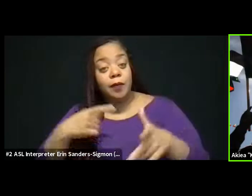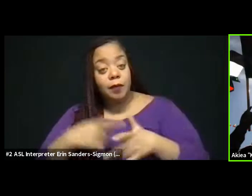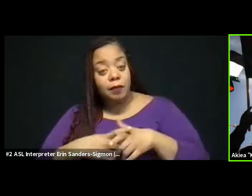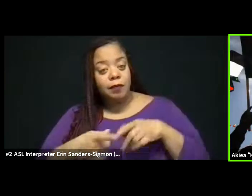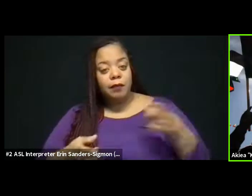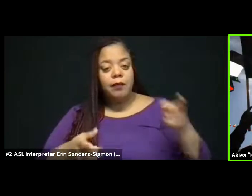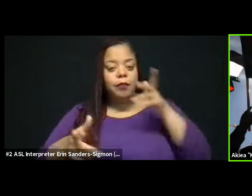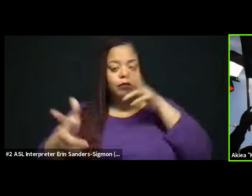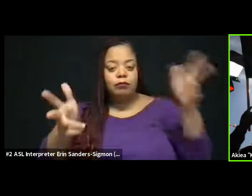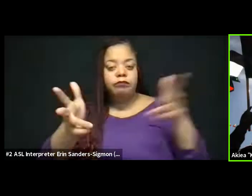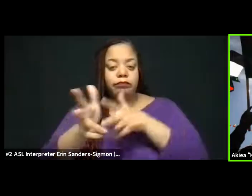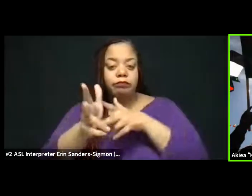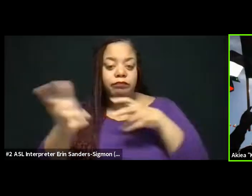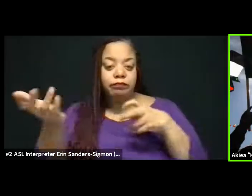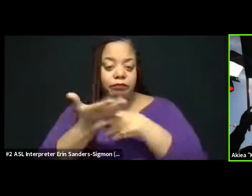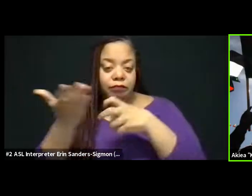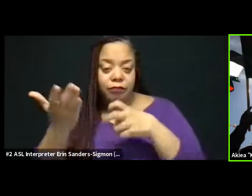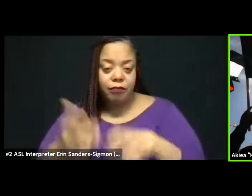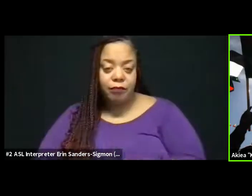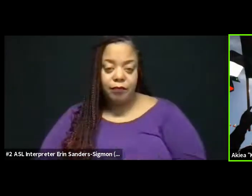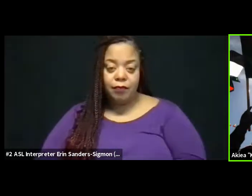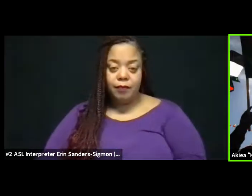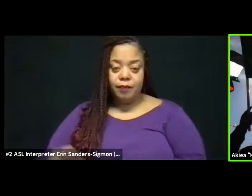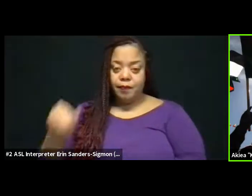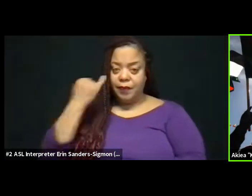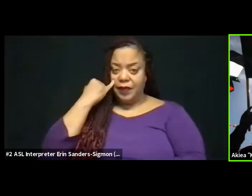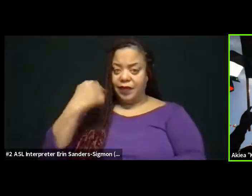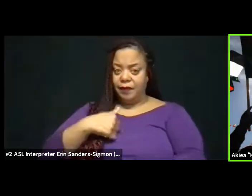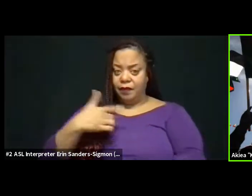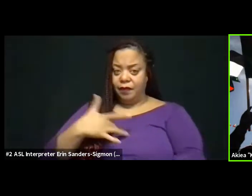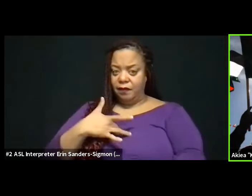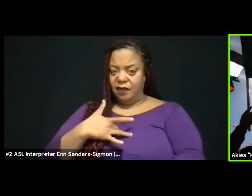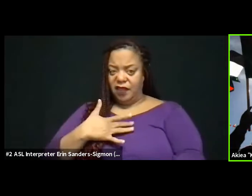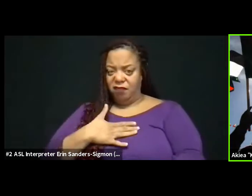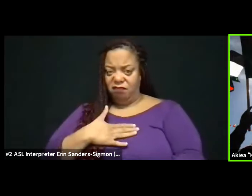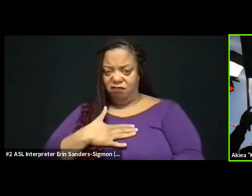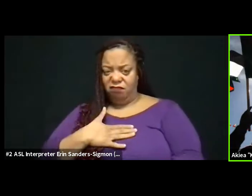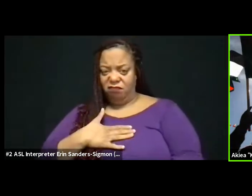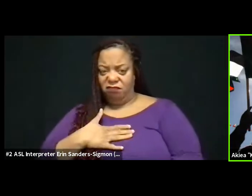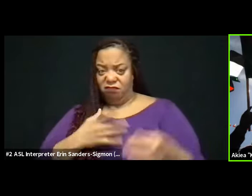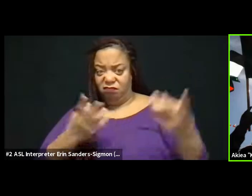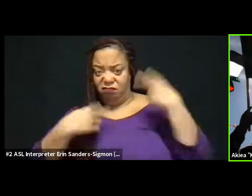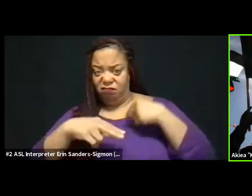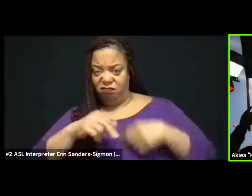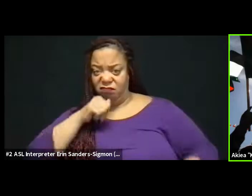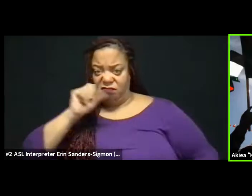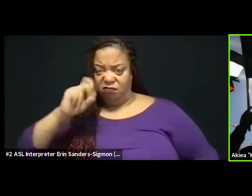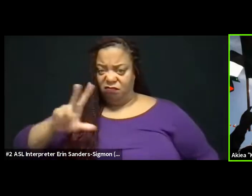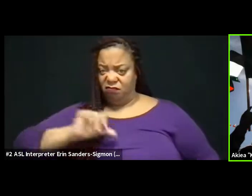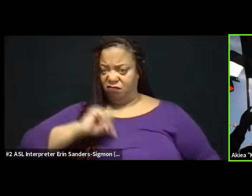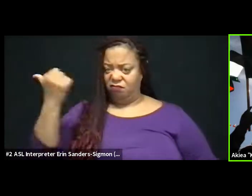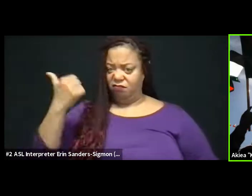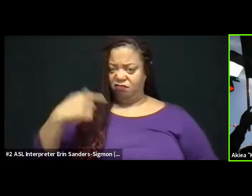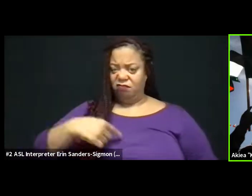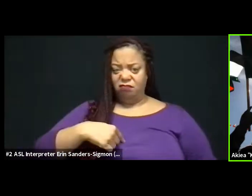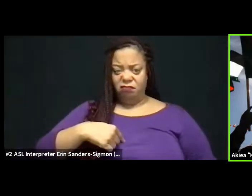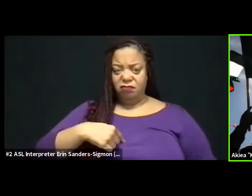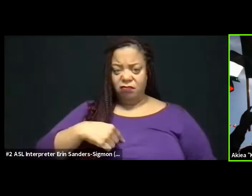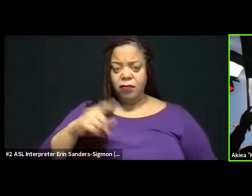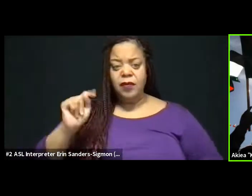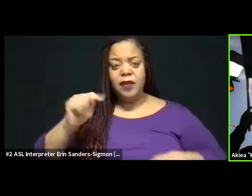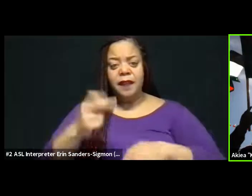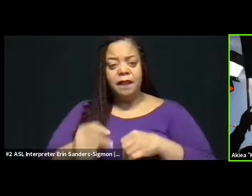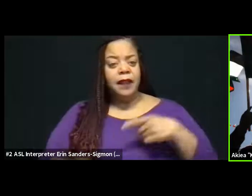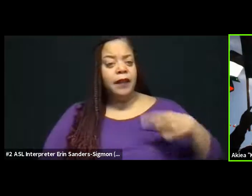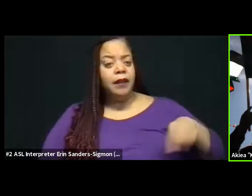I can't sit here and be excited that they're going to get penalized or punished for it. And